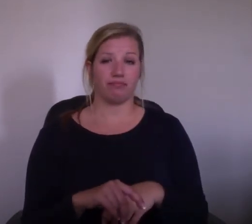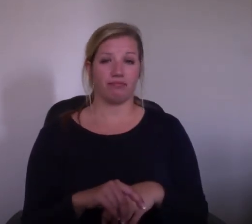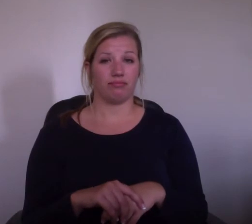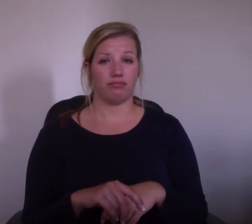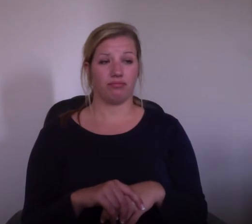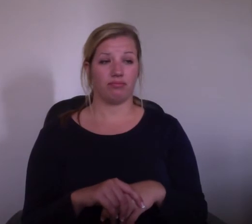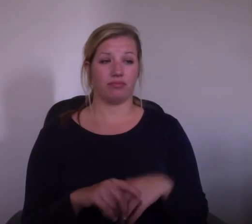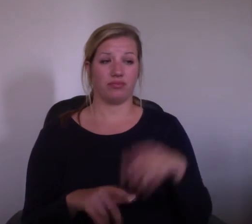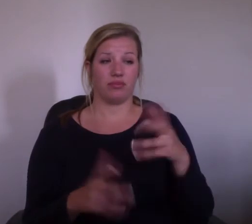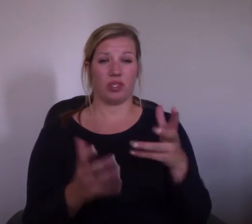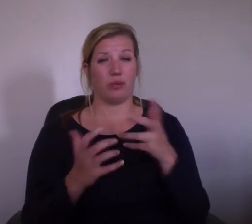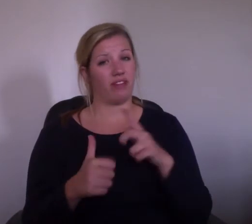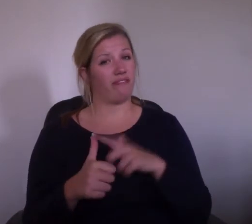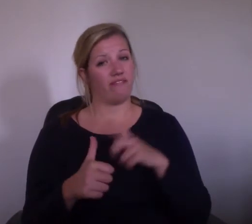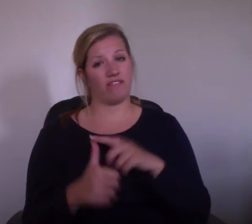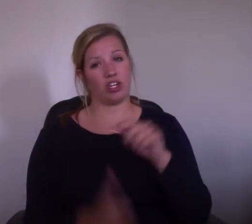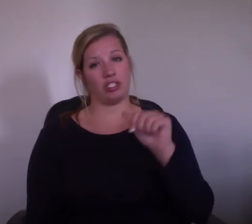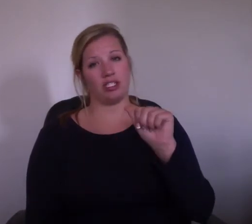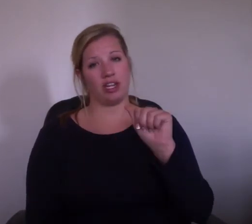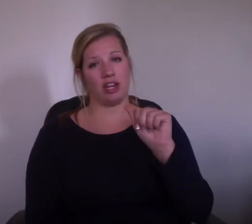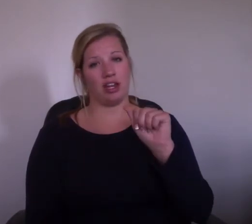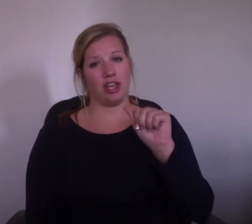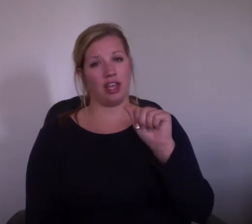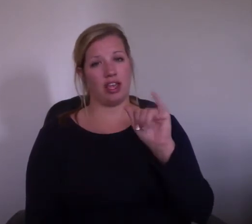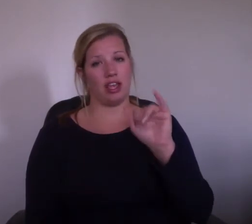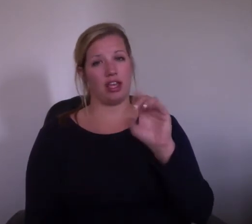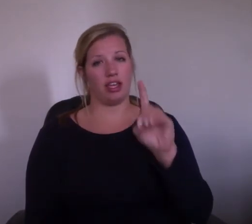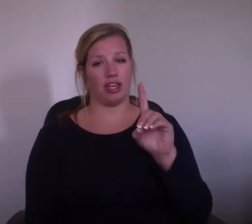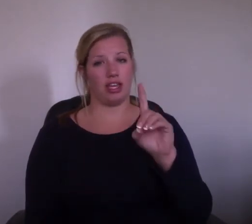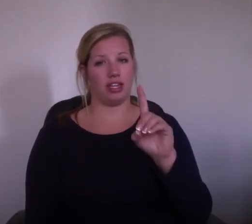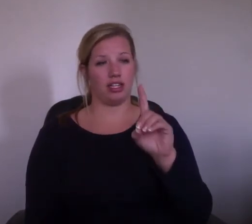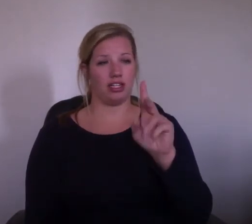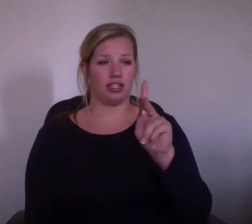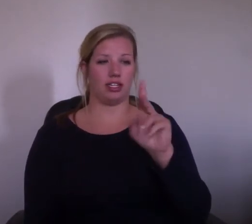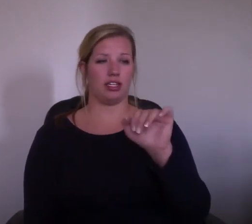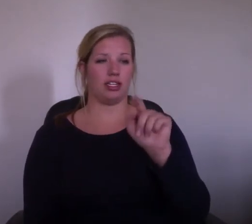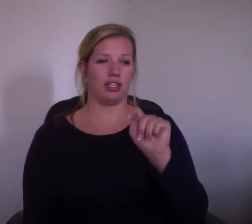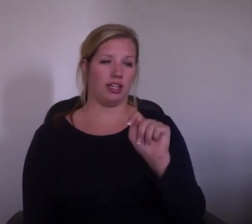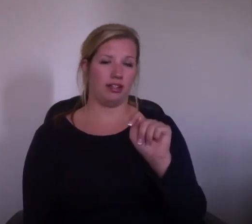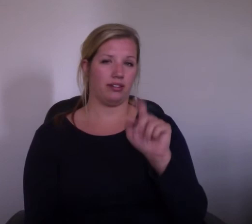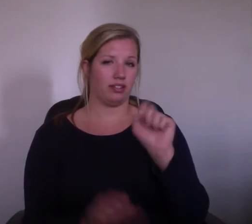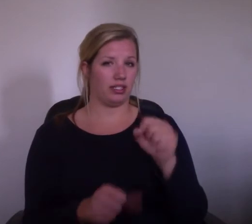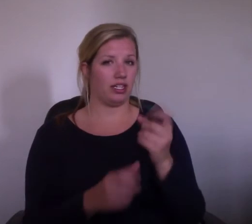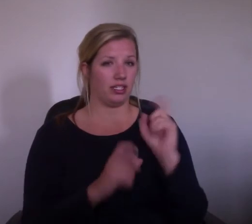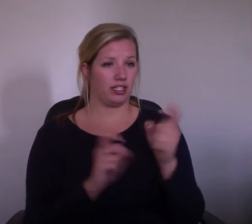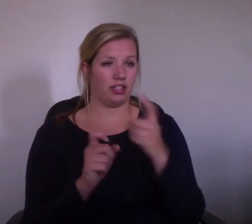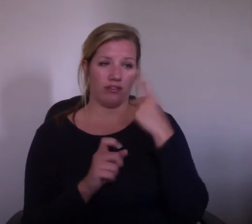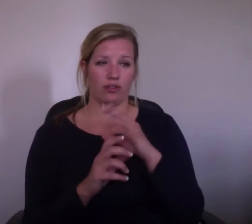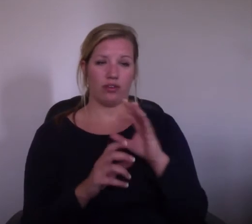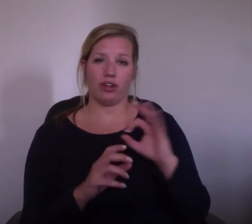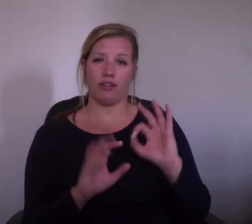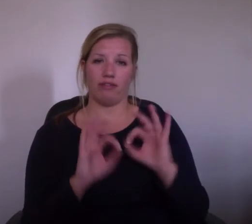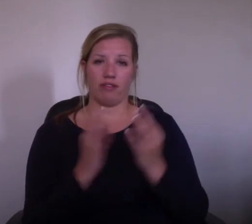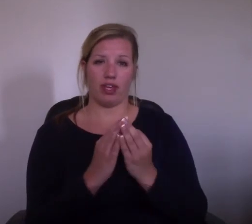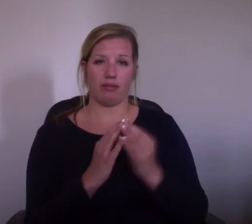You're going to want a basic first aid kit so you can provide basic first aid to your family members. A whistle to signal